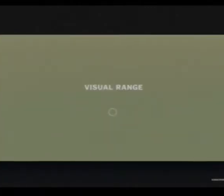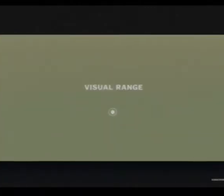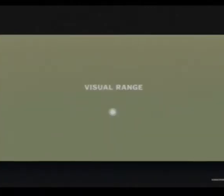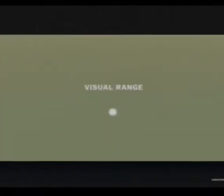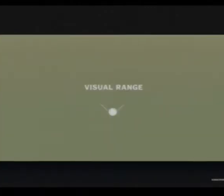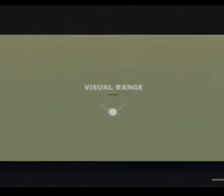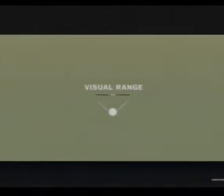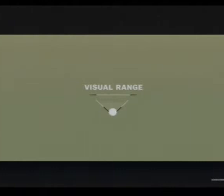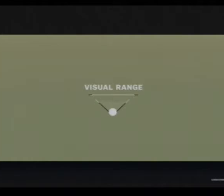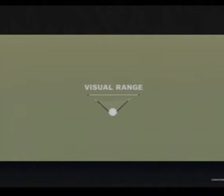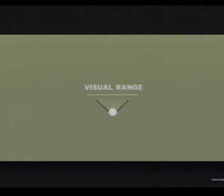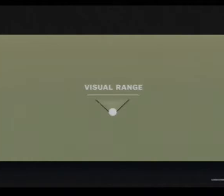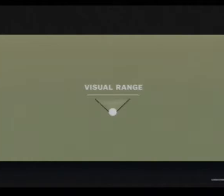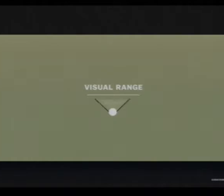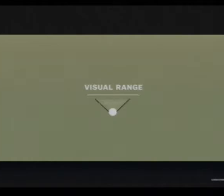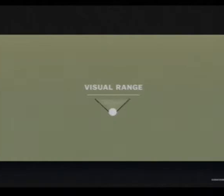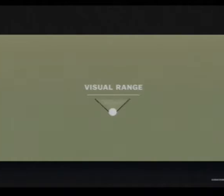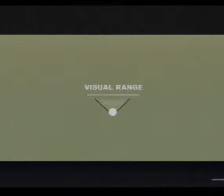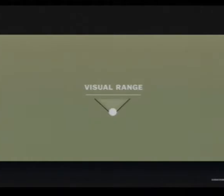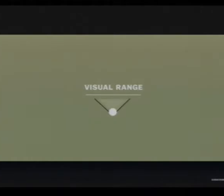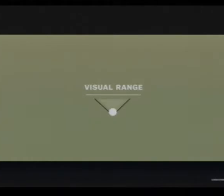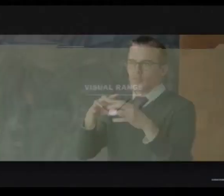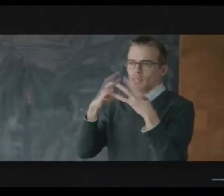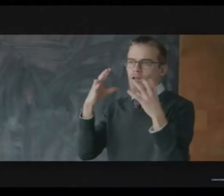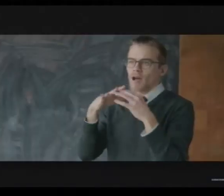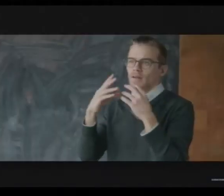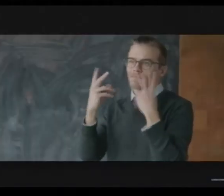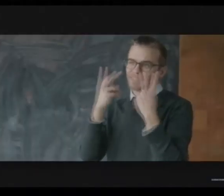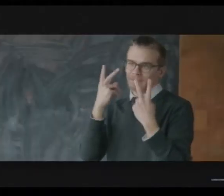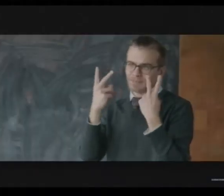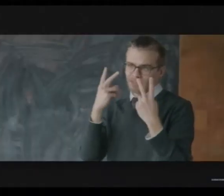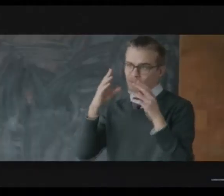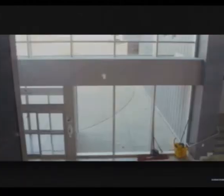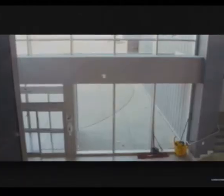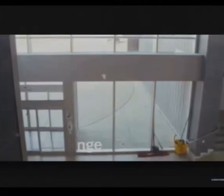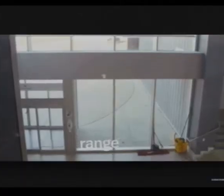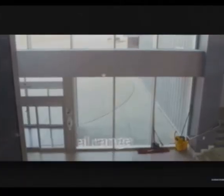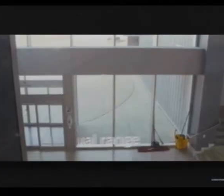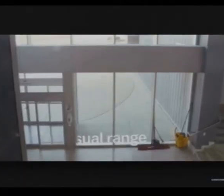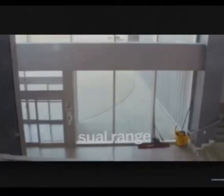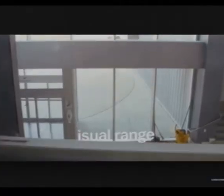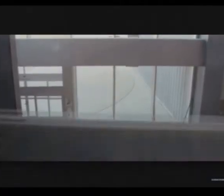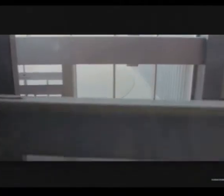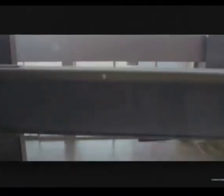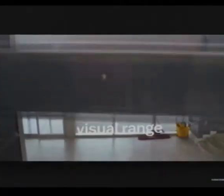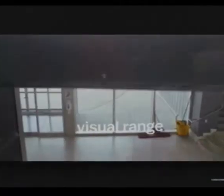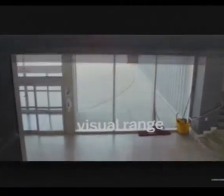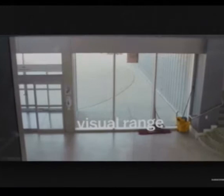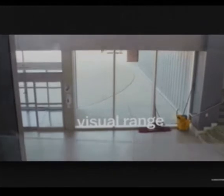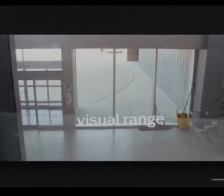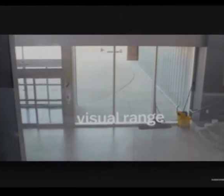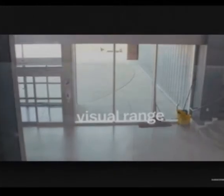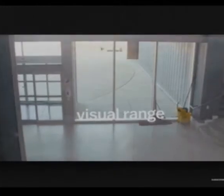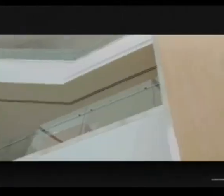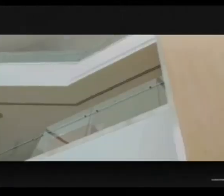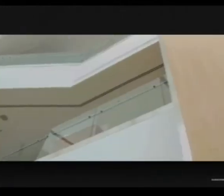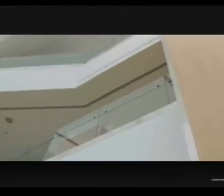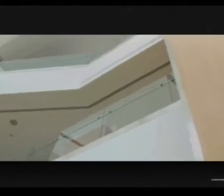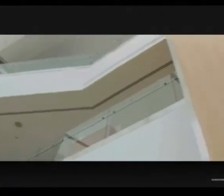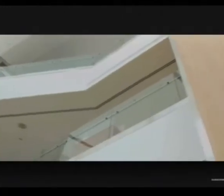Within deaf space, we have always relied on a heavily visible environment because we're